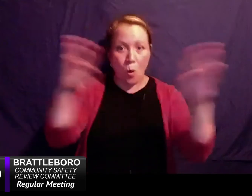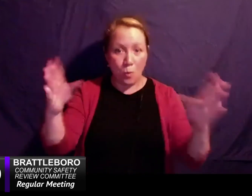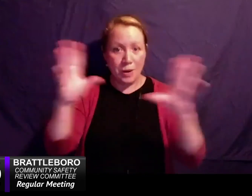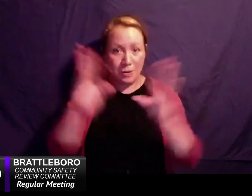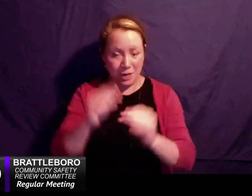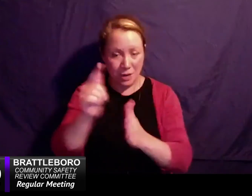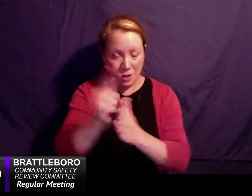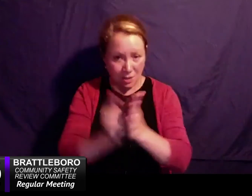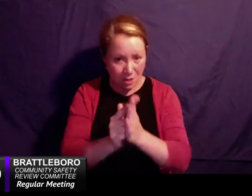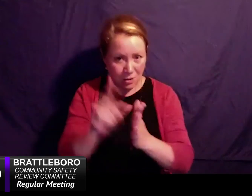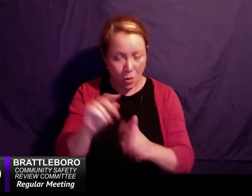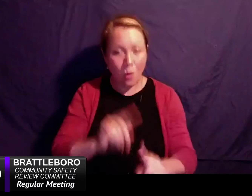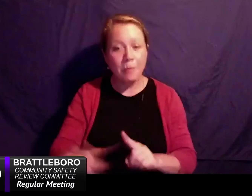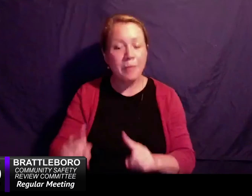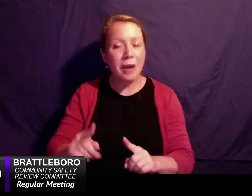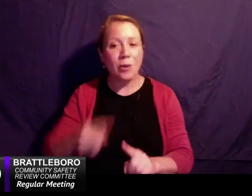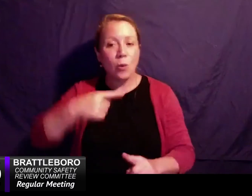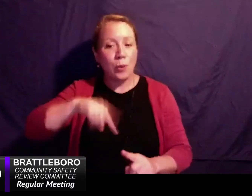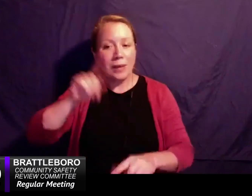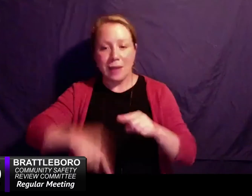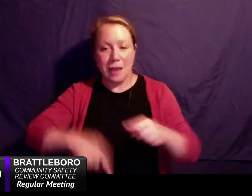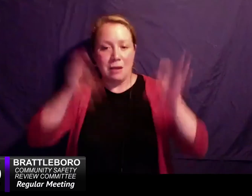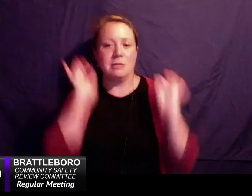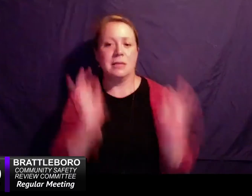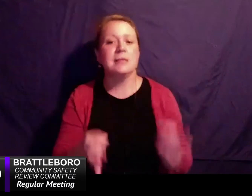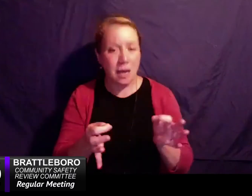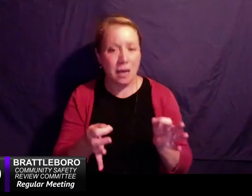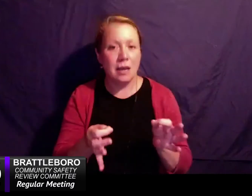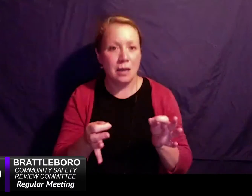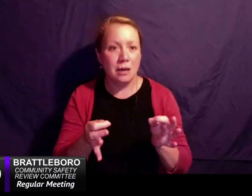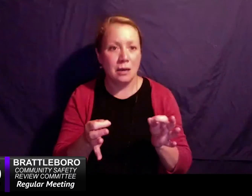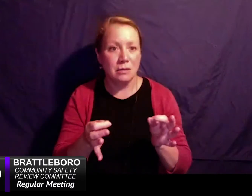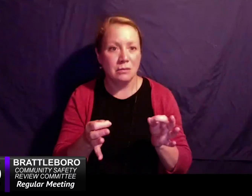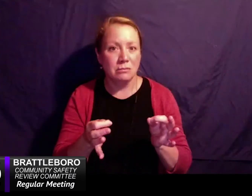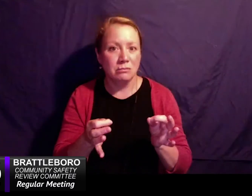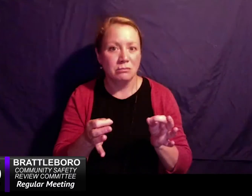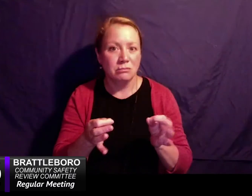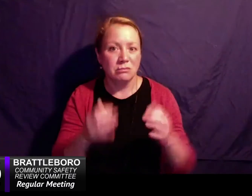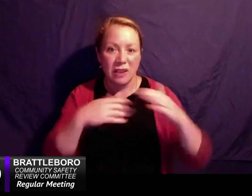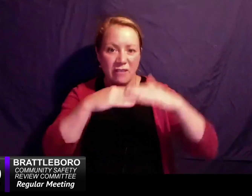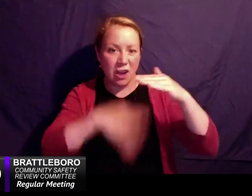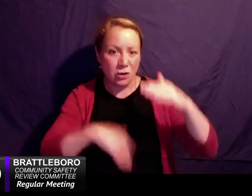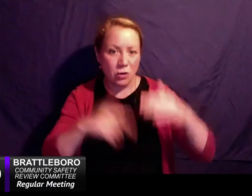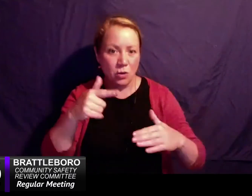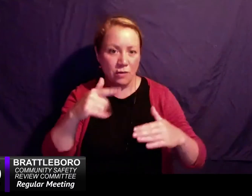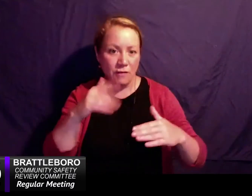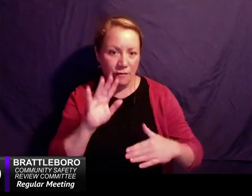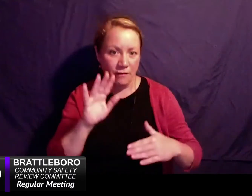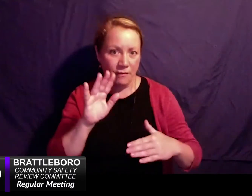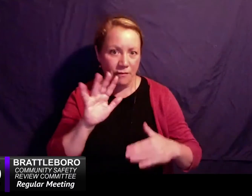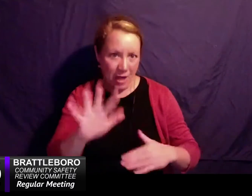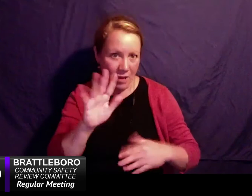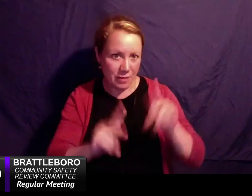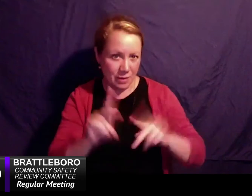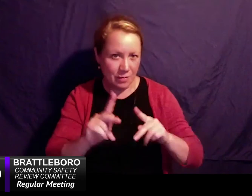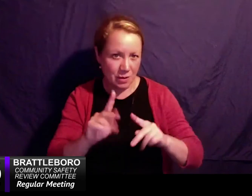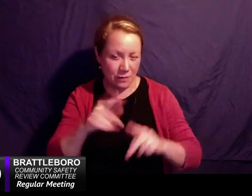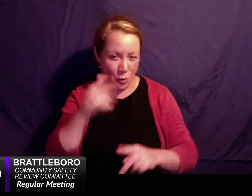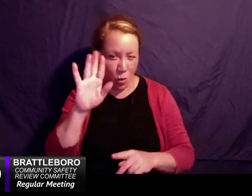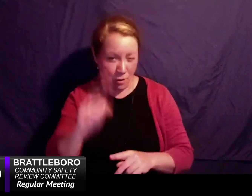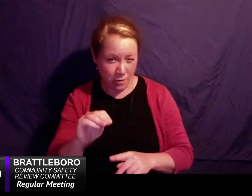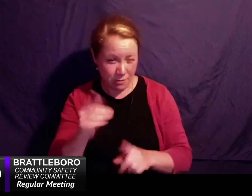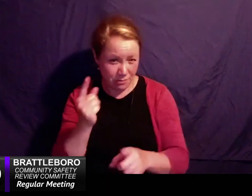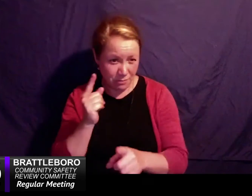committee decisions cannot be made in those discussions. So I'm just going to ask